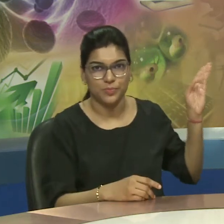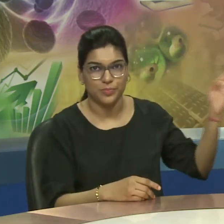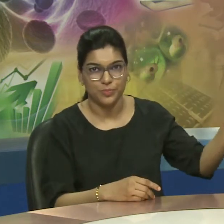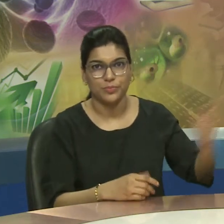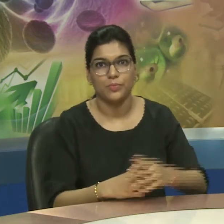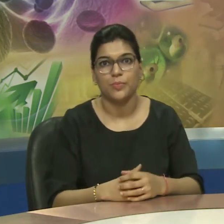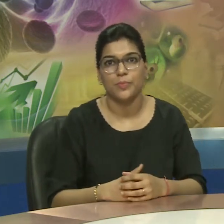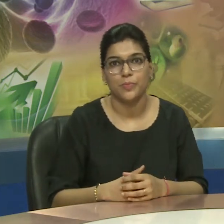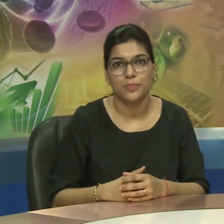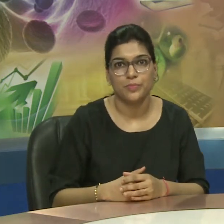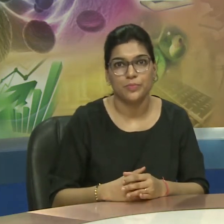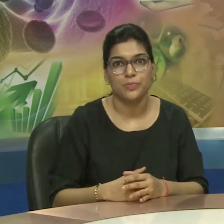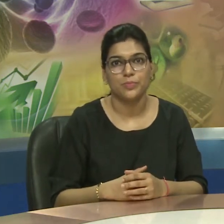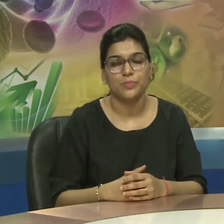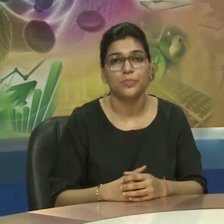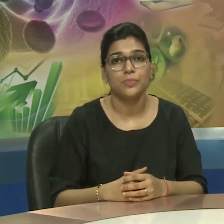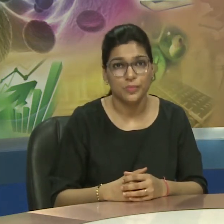As you can see a picture over here,